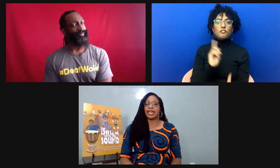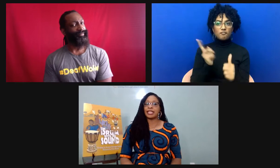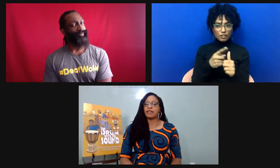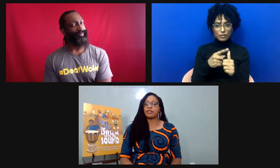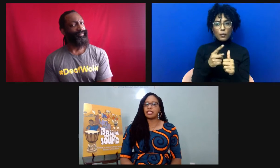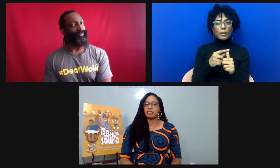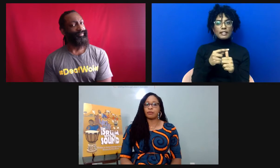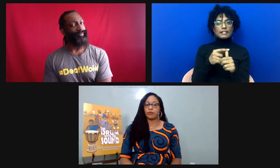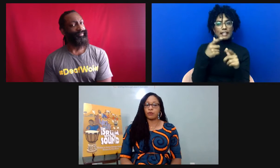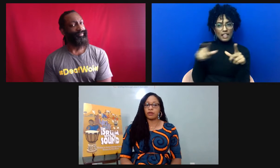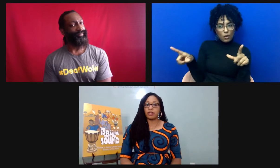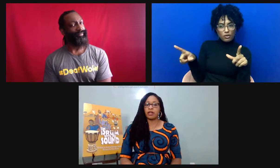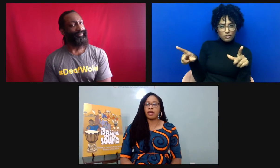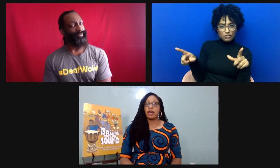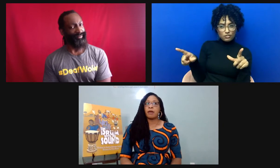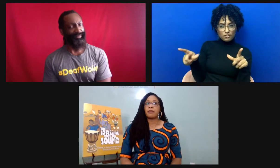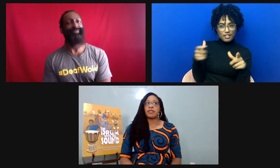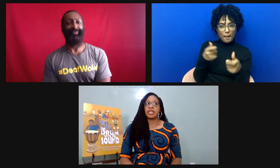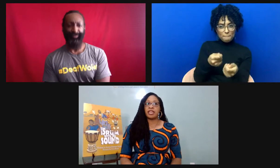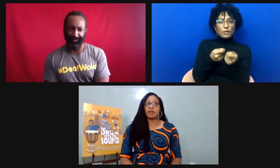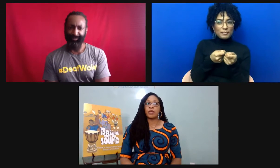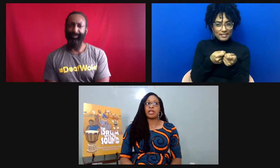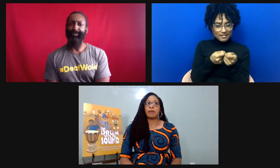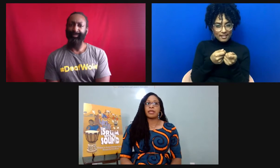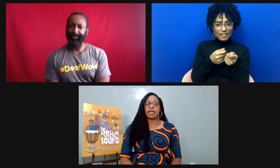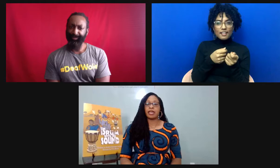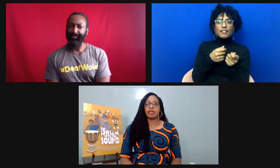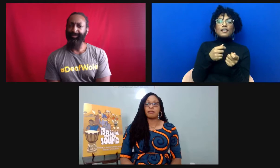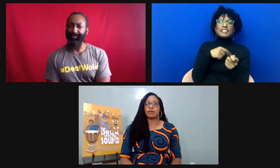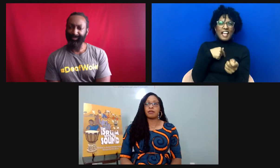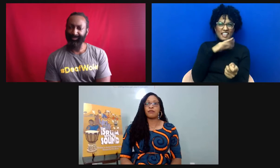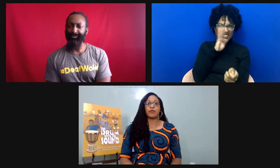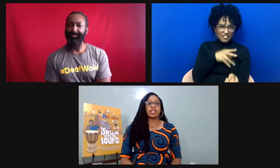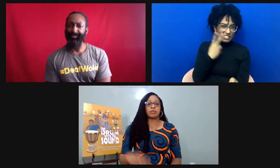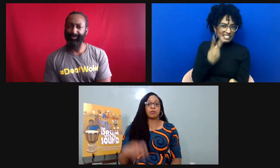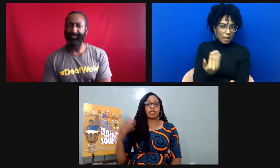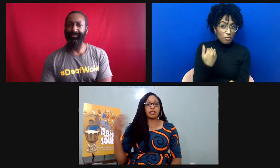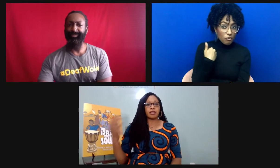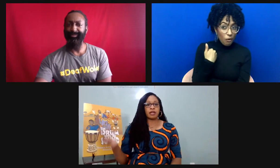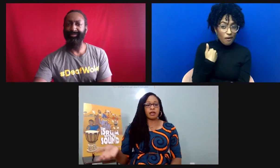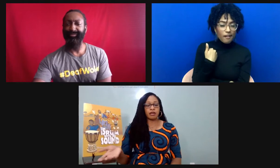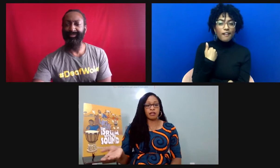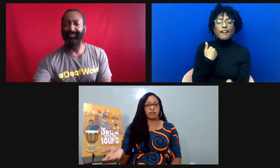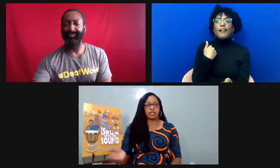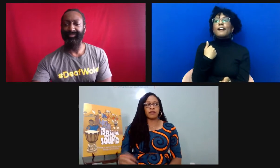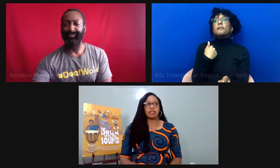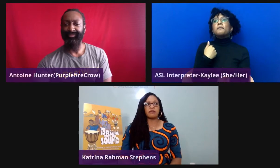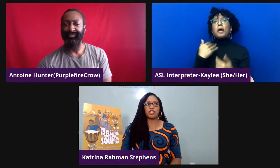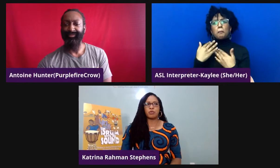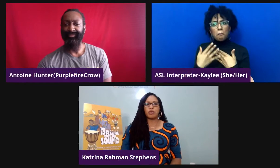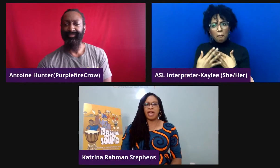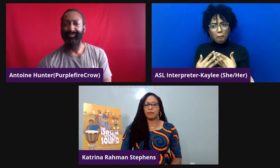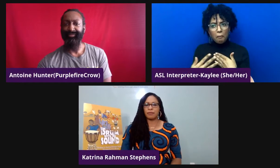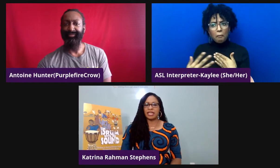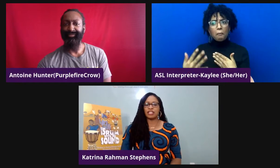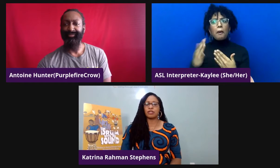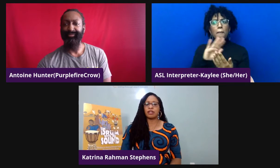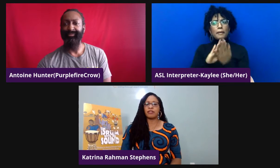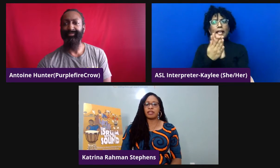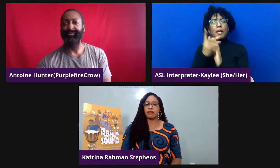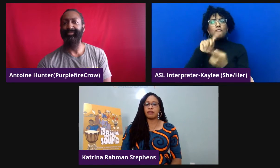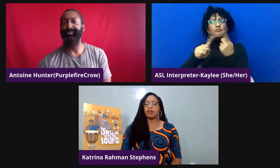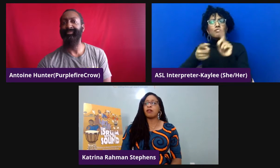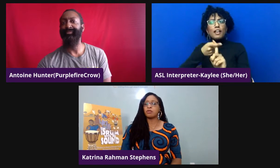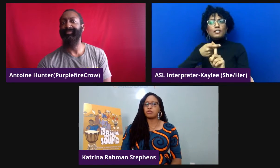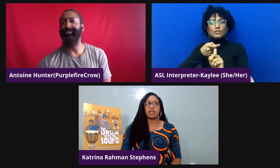because I had never seen it before. But then when I became friends with other deaf individuals, I began to